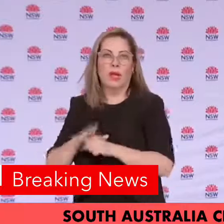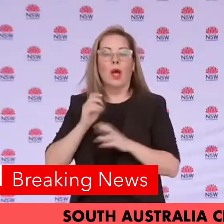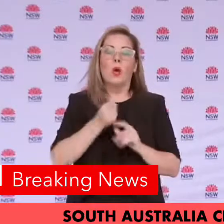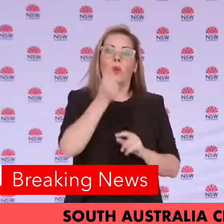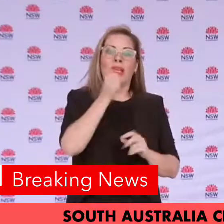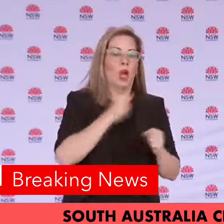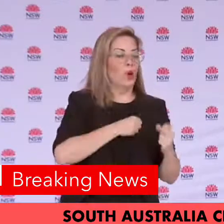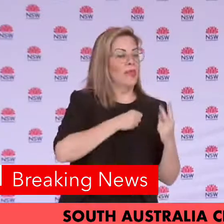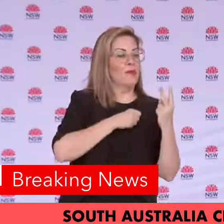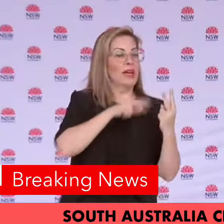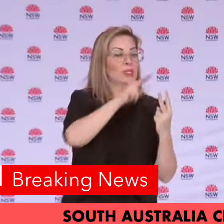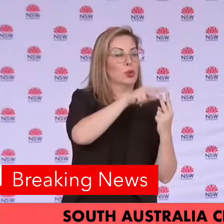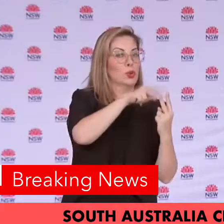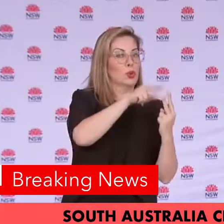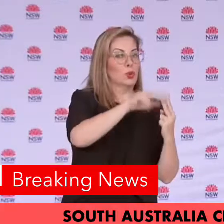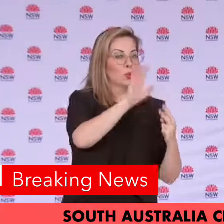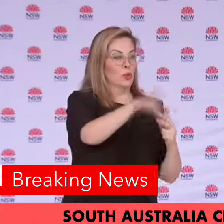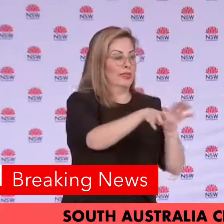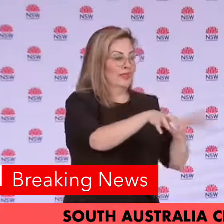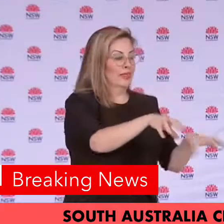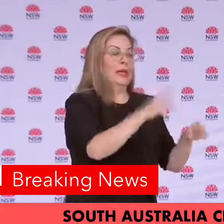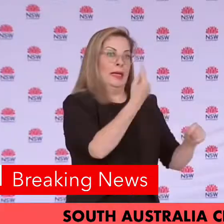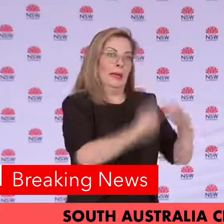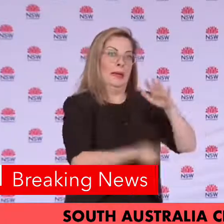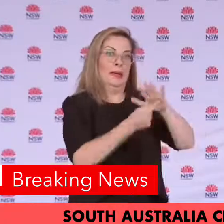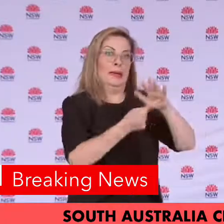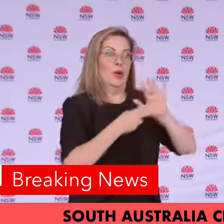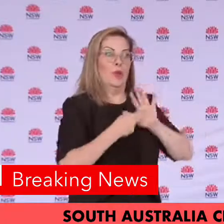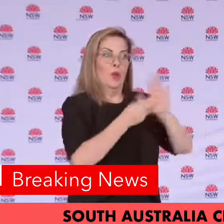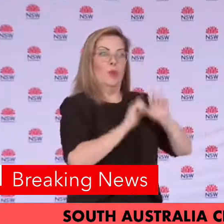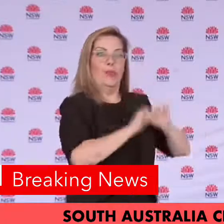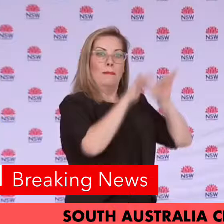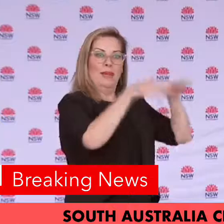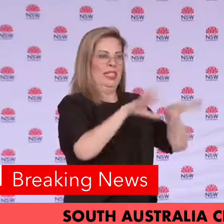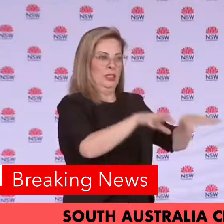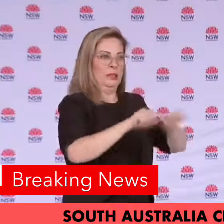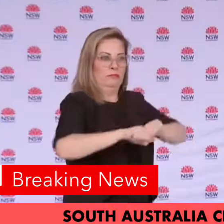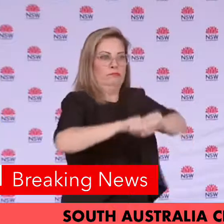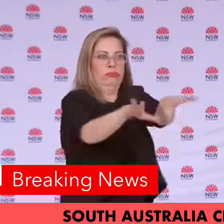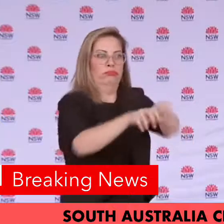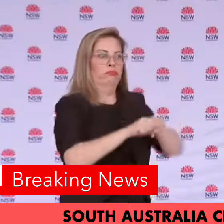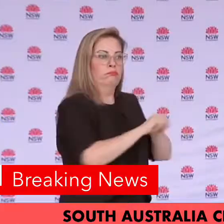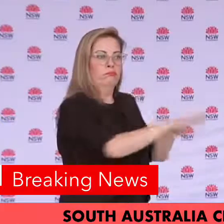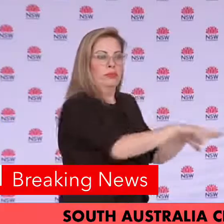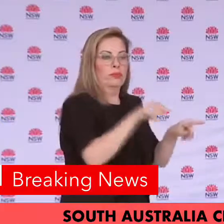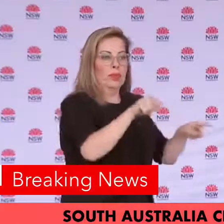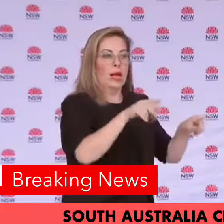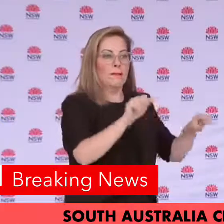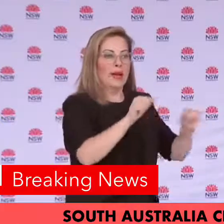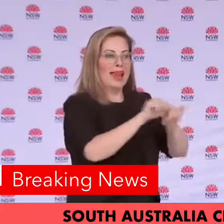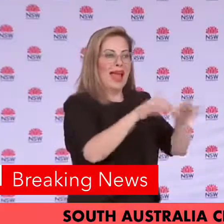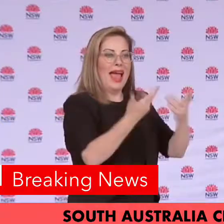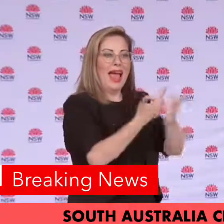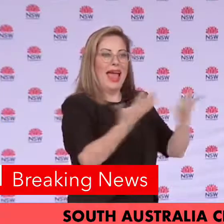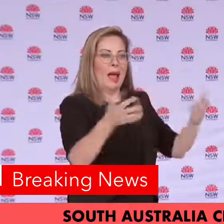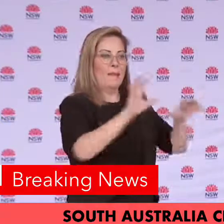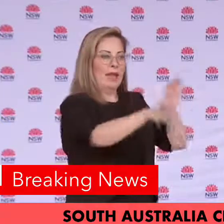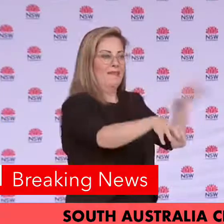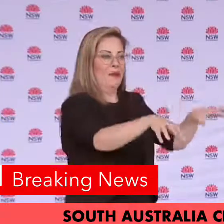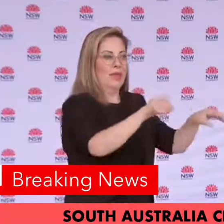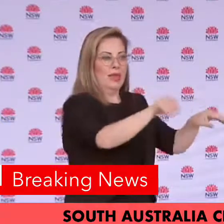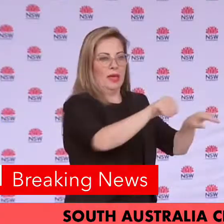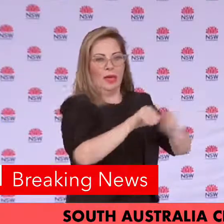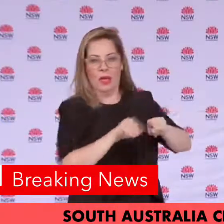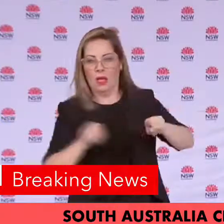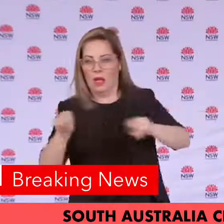Northern Beaches, we know now that there's more venues out there, and what risk does that pose? These are the types of questions that the health experts will provide us advice